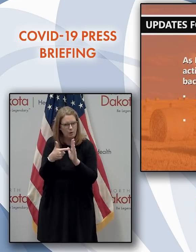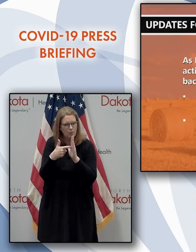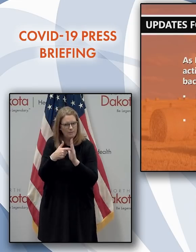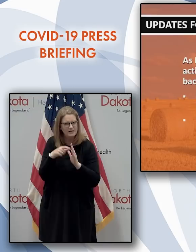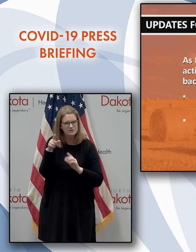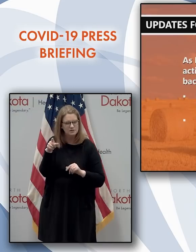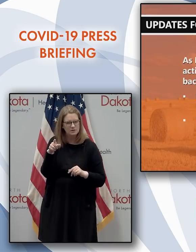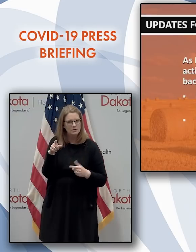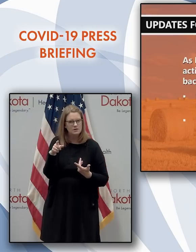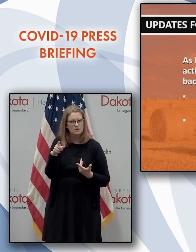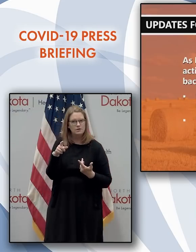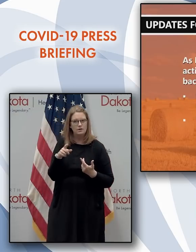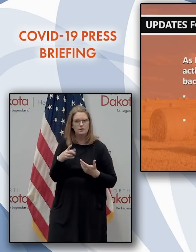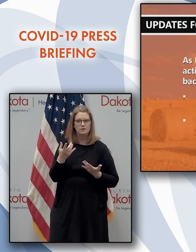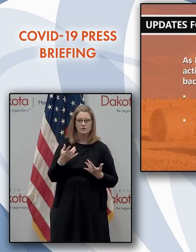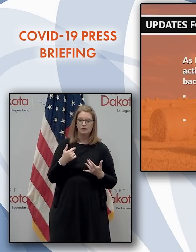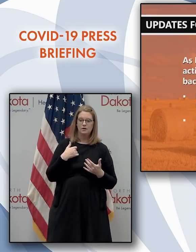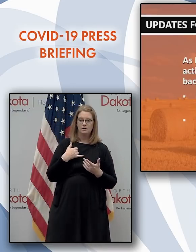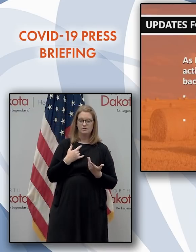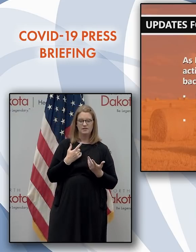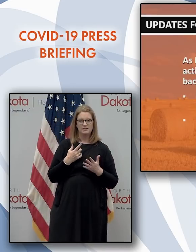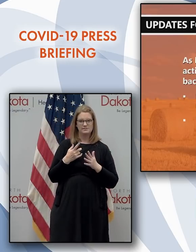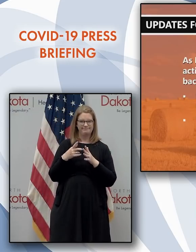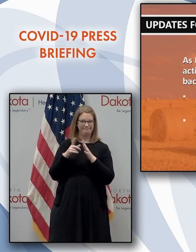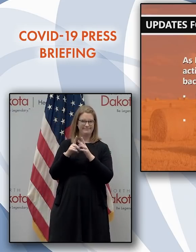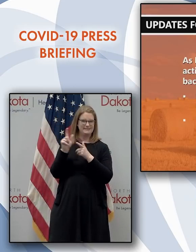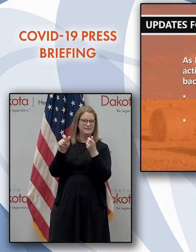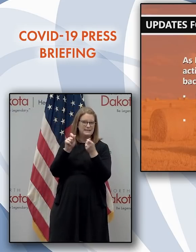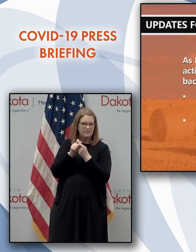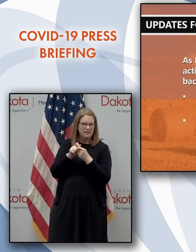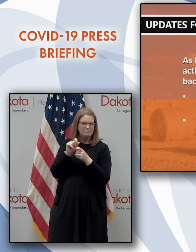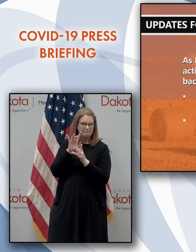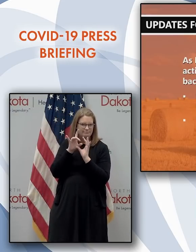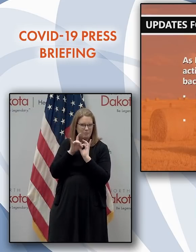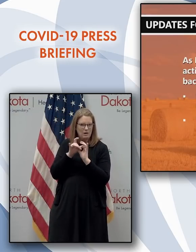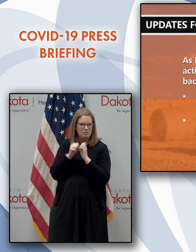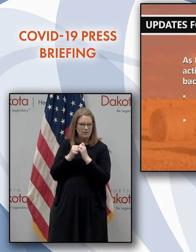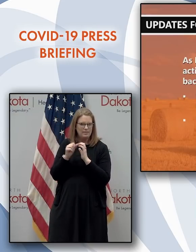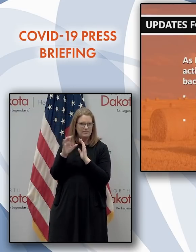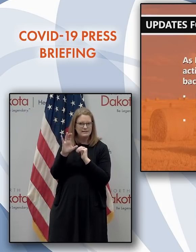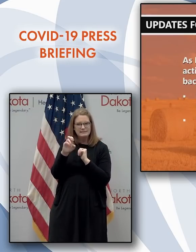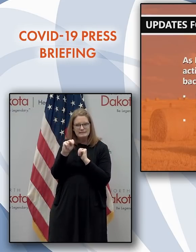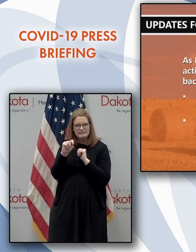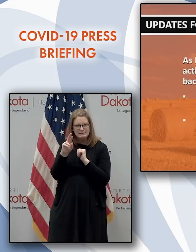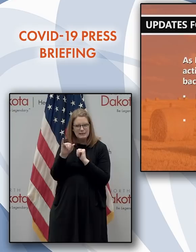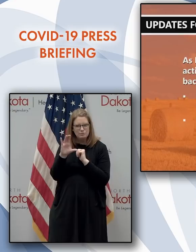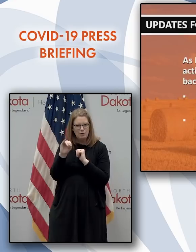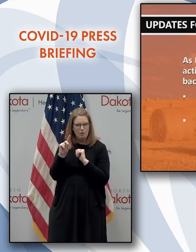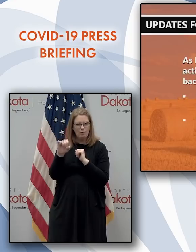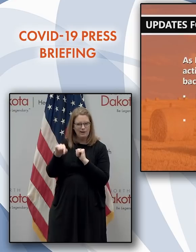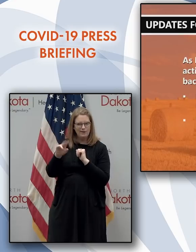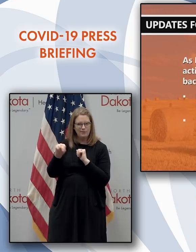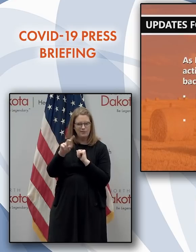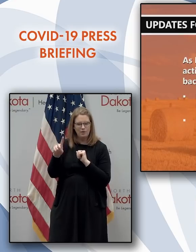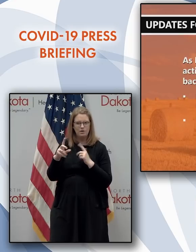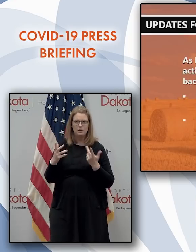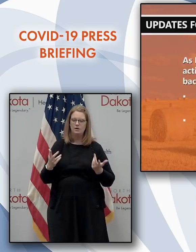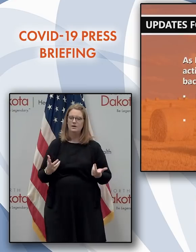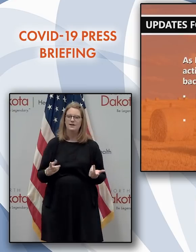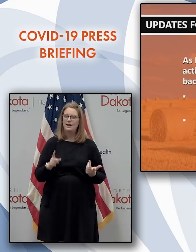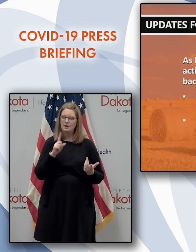seeking unemployment as defined in Century Code. And of course, didn't make much sense when everything